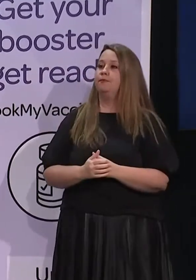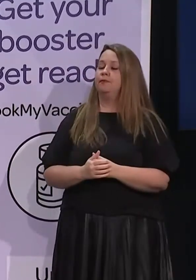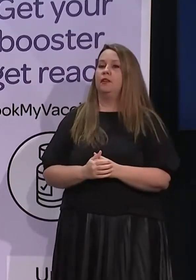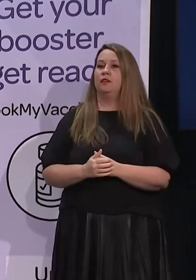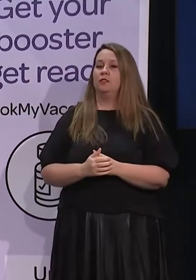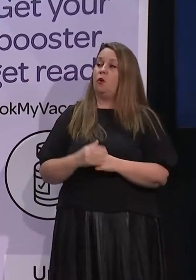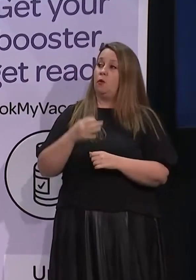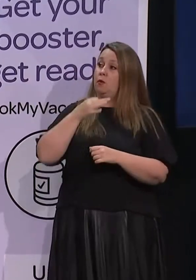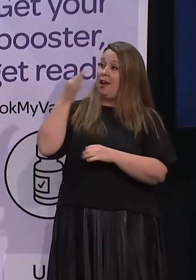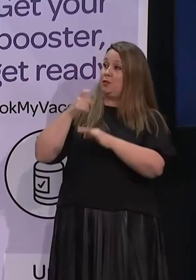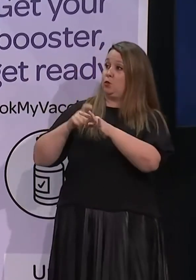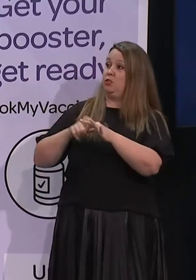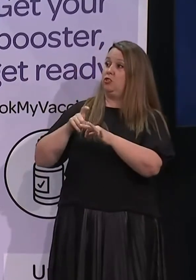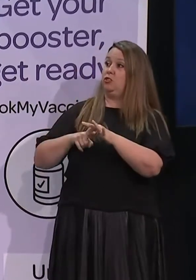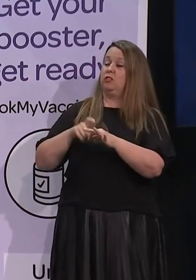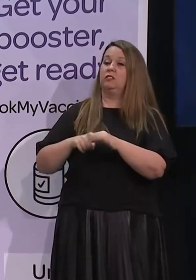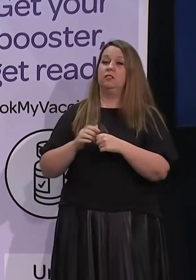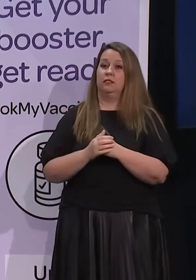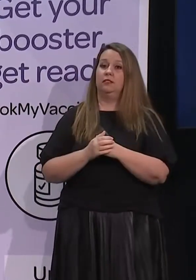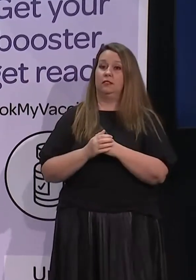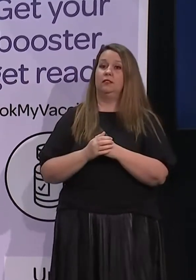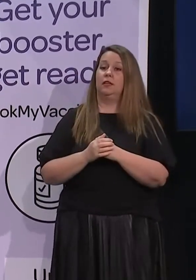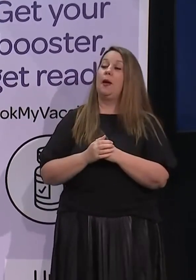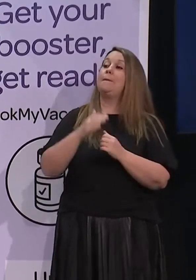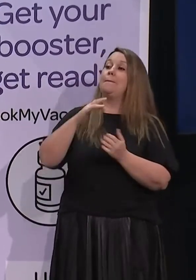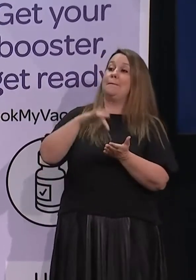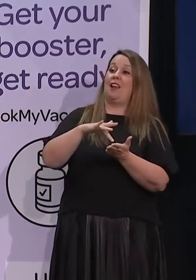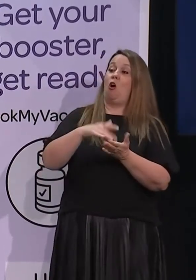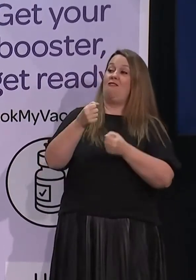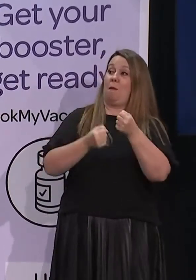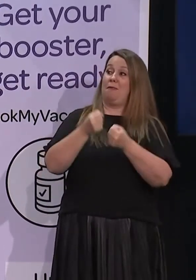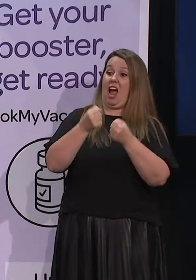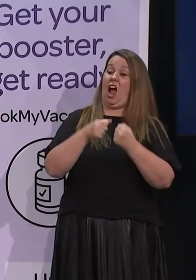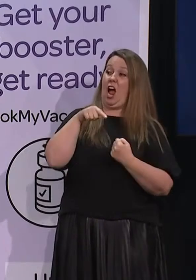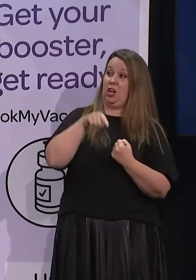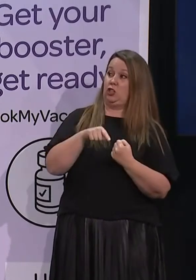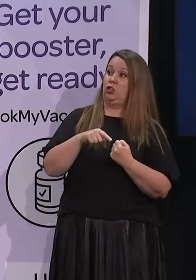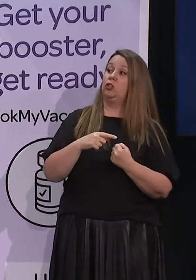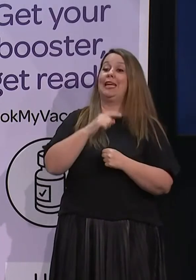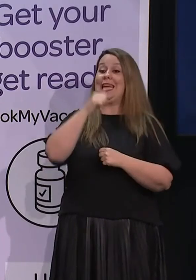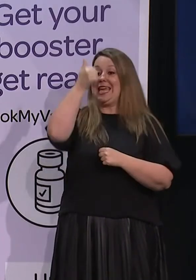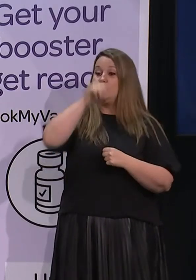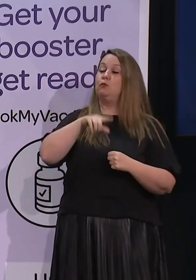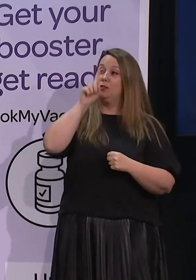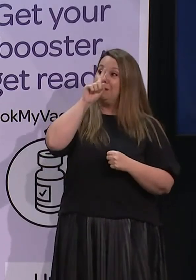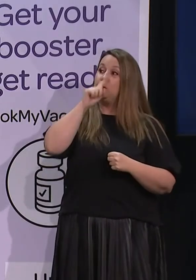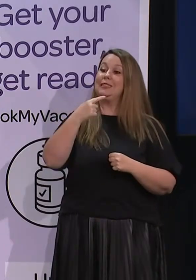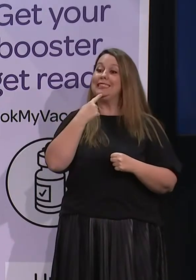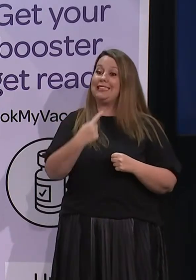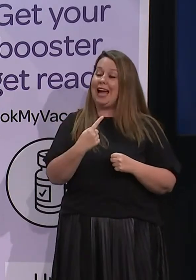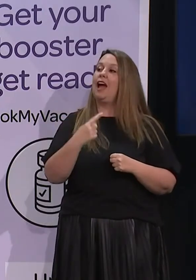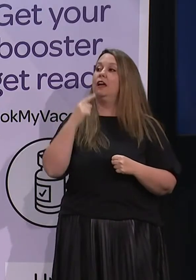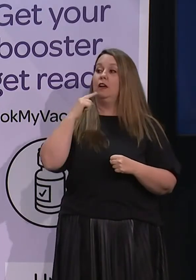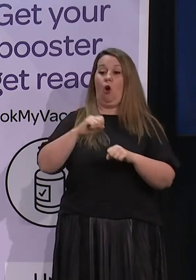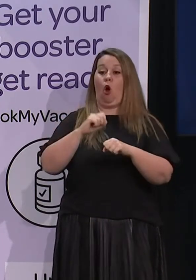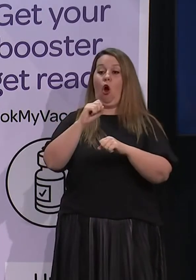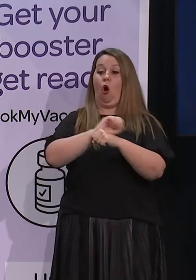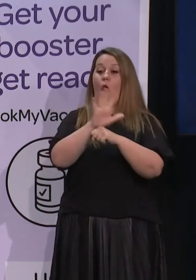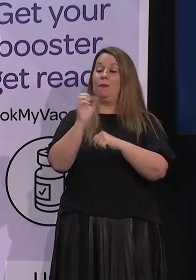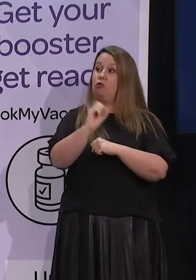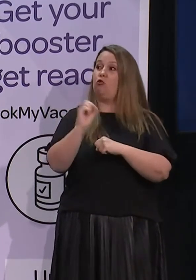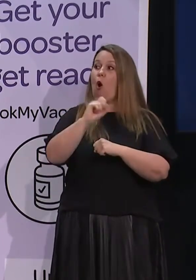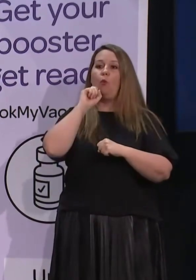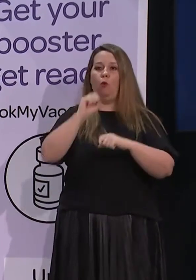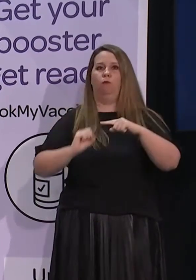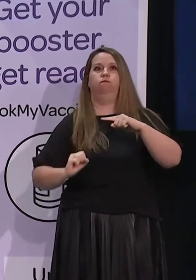New Zealand in mid-March under the updated modelling. So how long after we've peaked, let's say the next 5 weeks are bumpy,